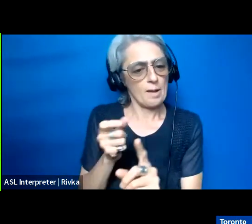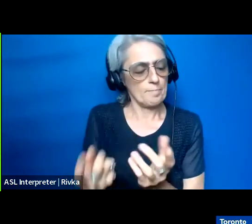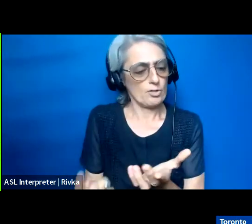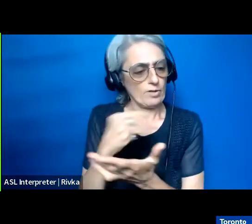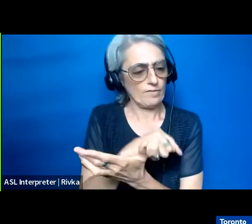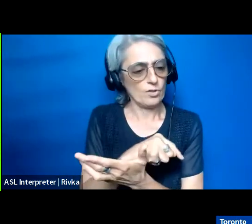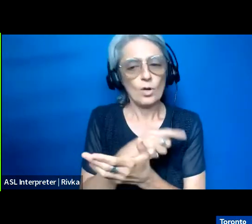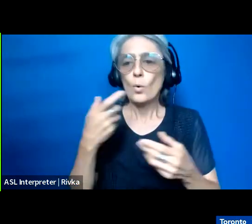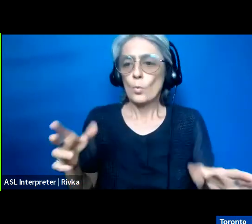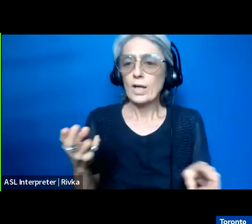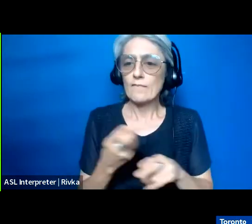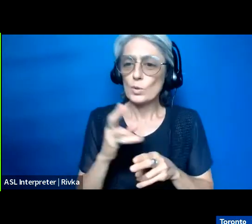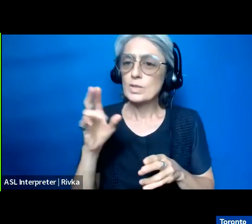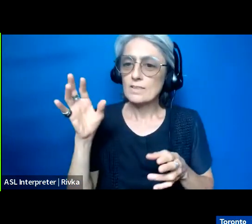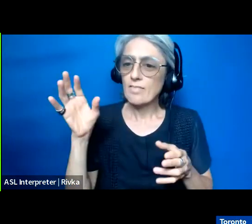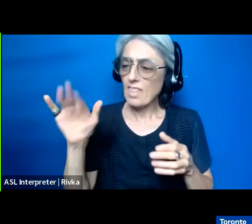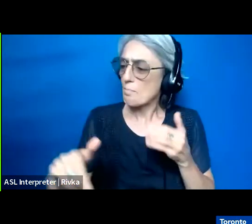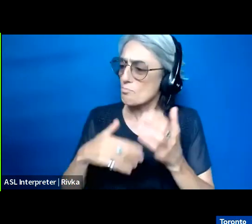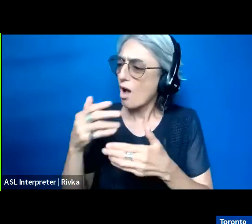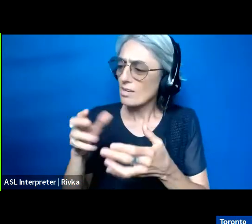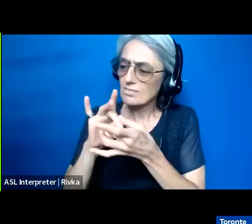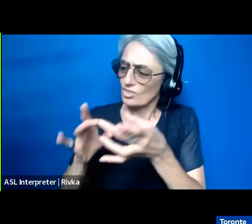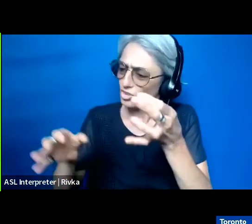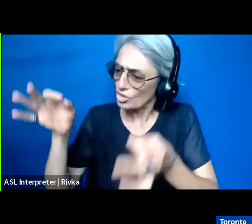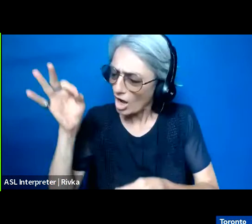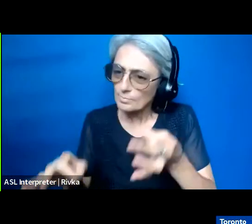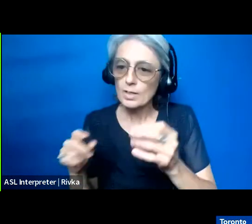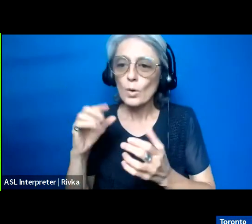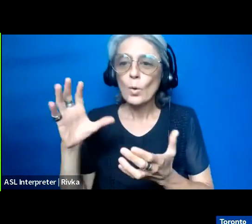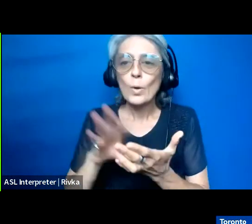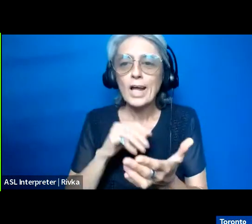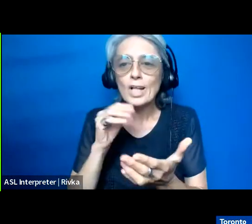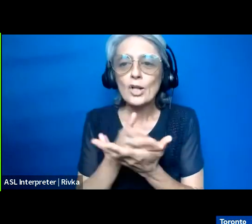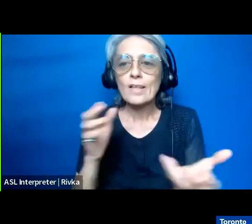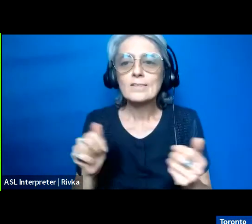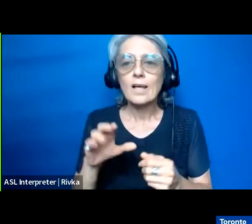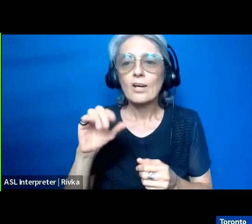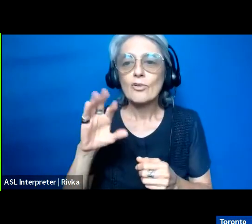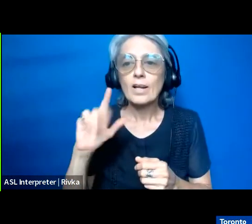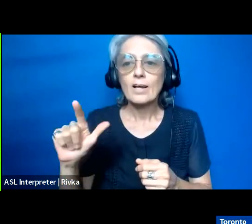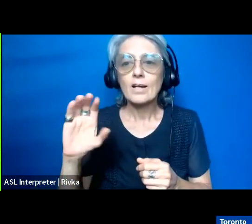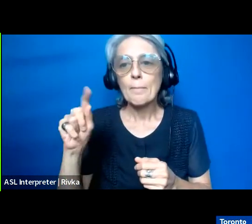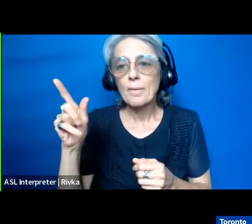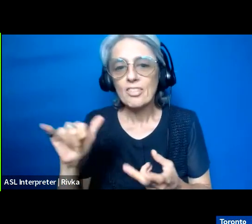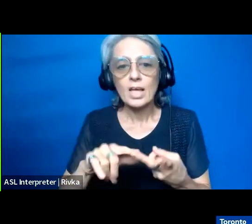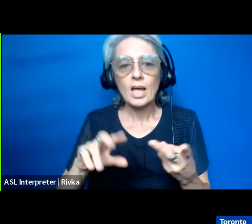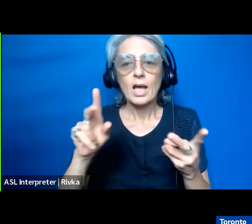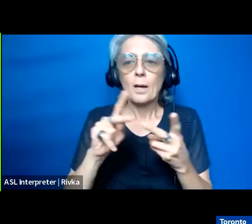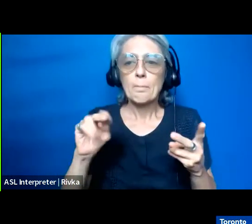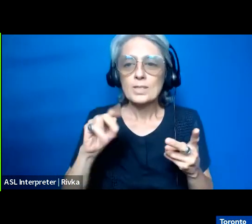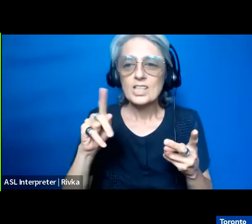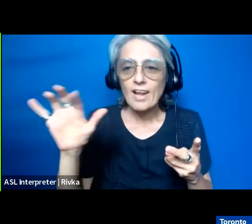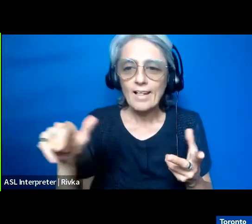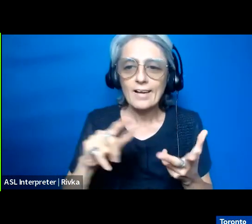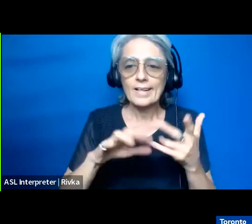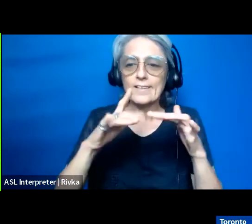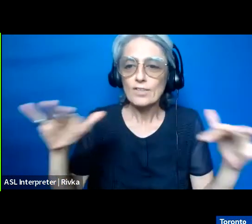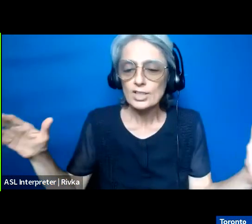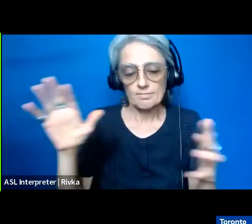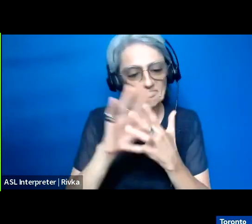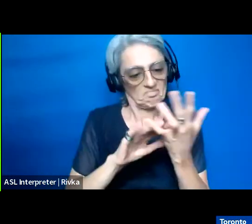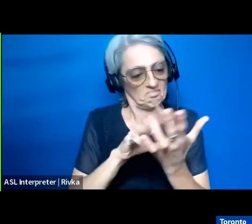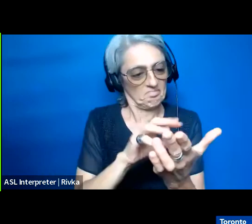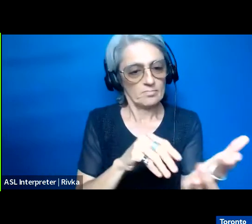judgment process in order to, learn things like a critical empathy, positionality, diversity. And a lot of the